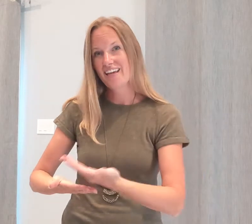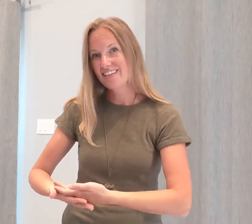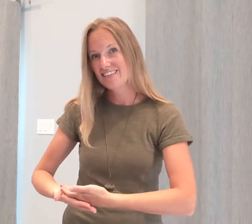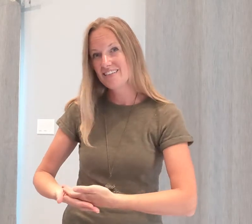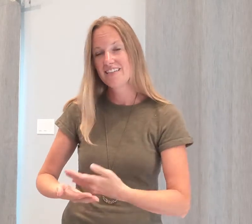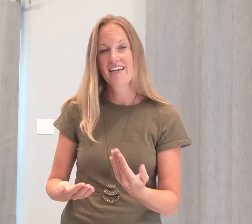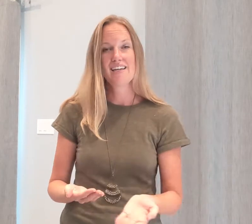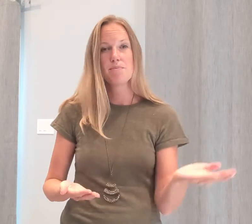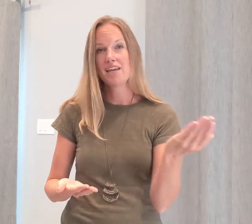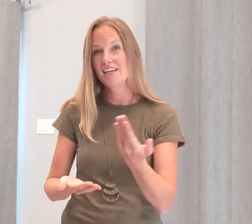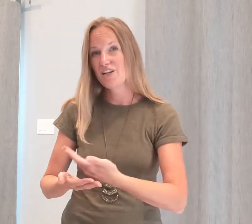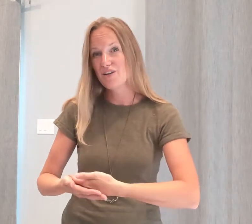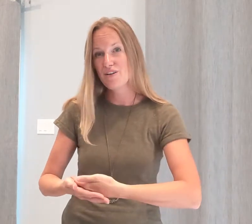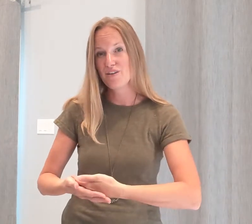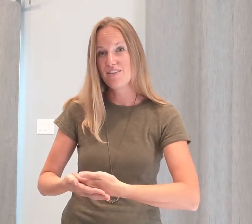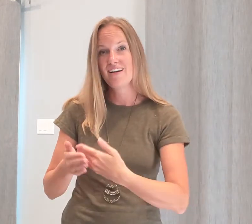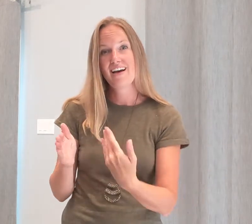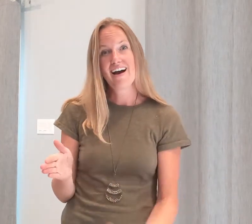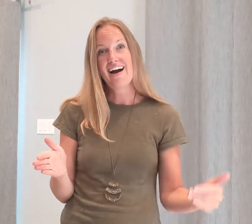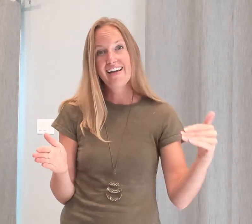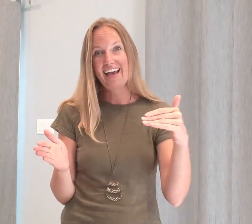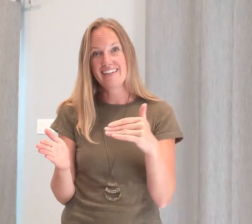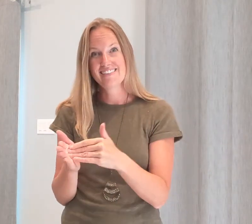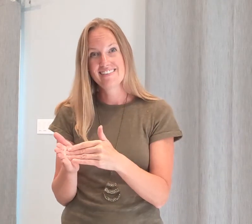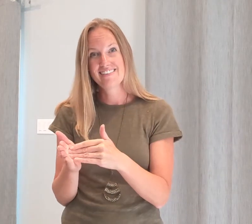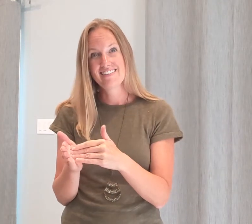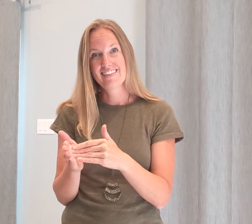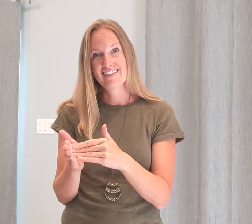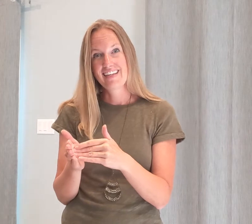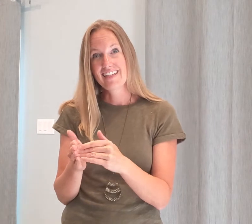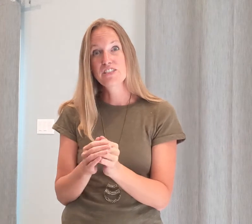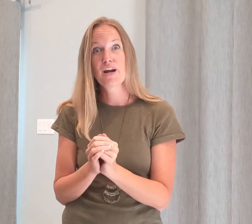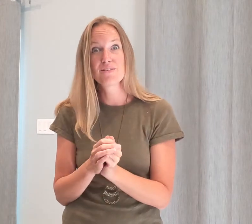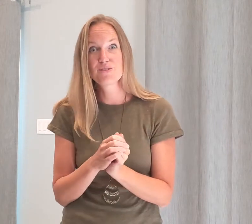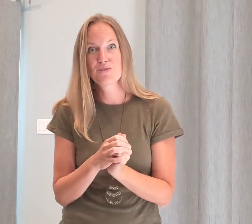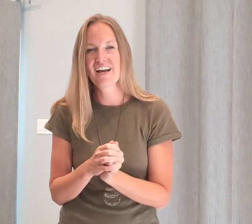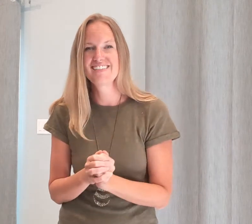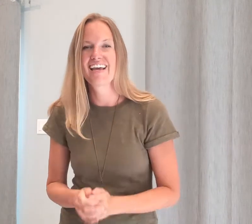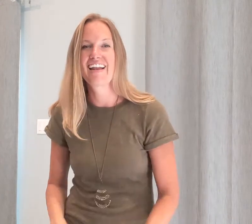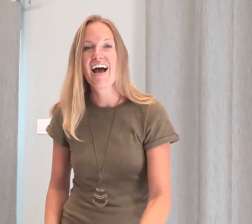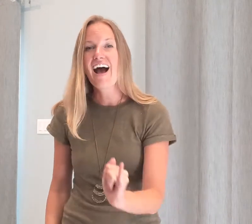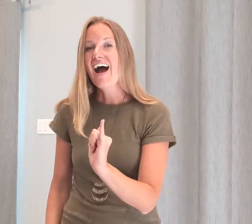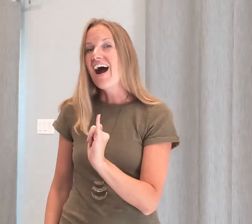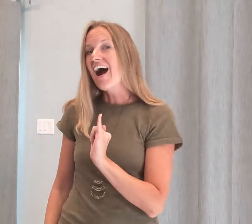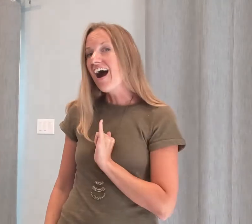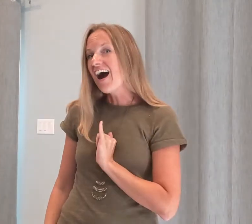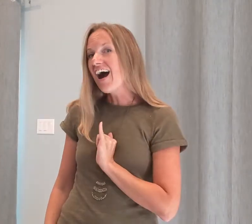hand, okay? And make it new again. And let's try those two lines again.